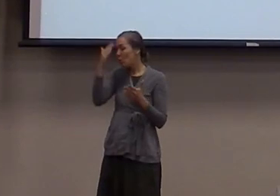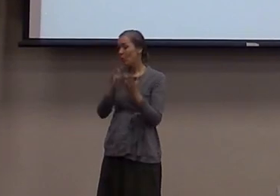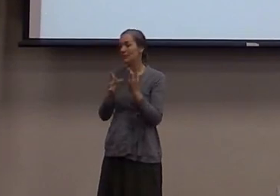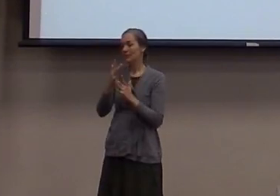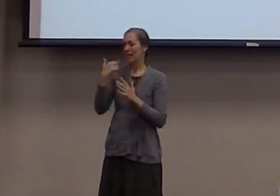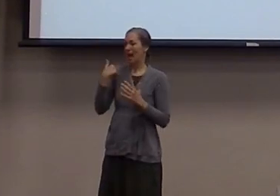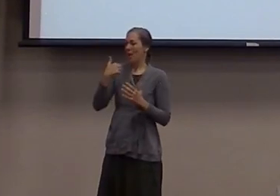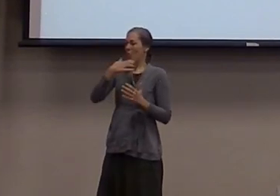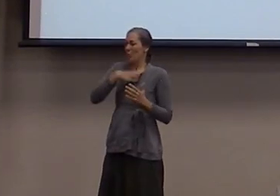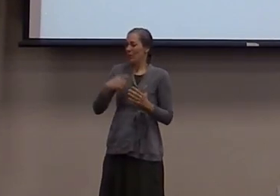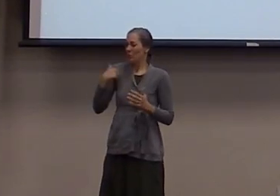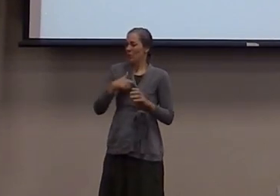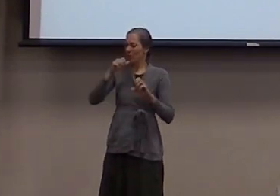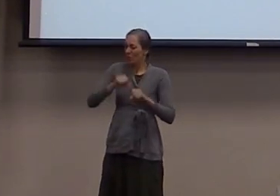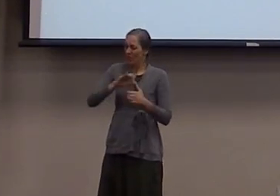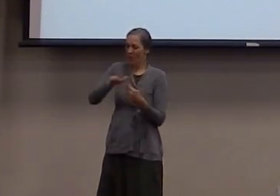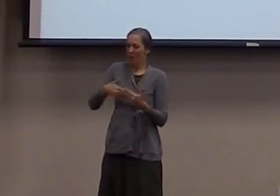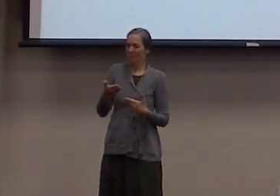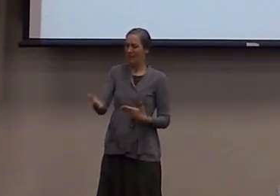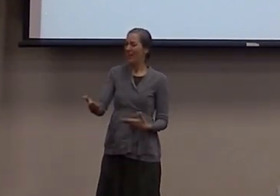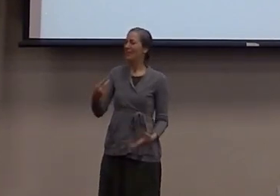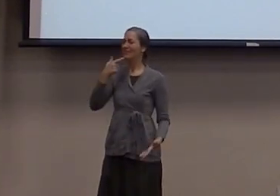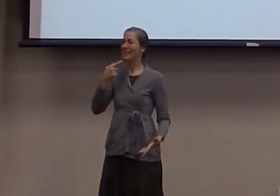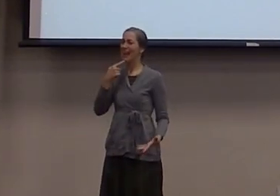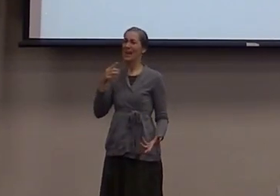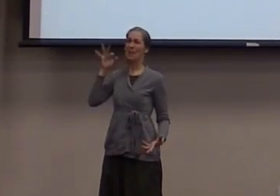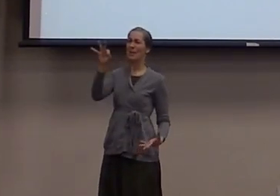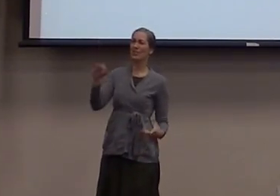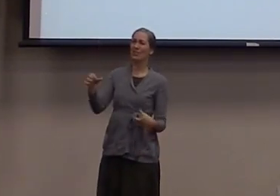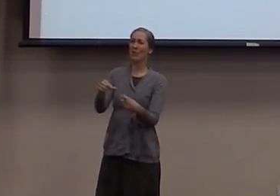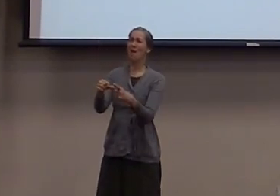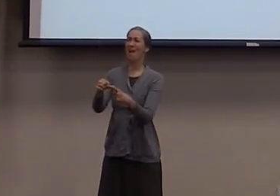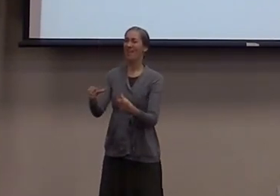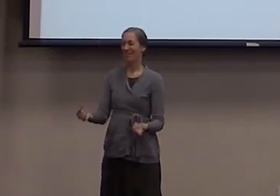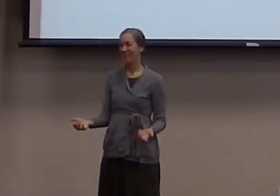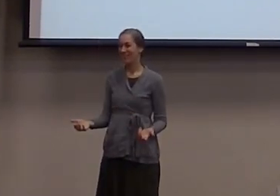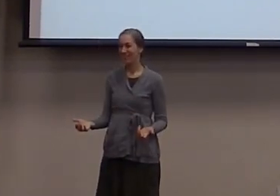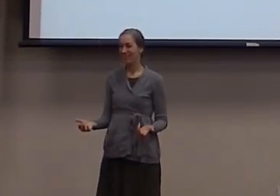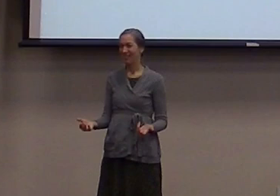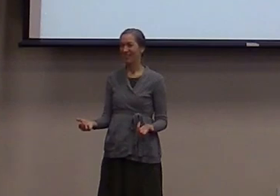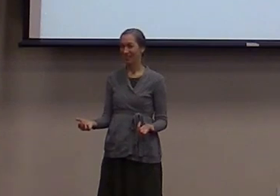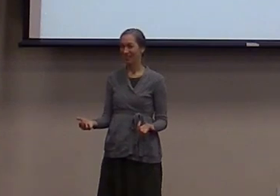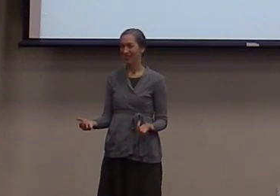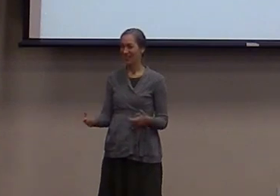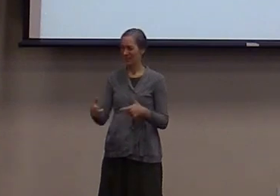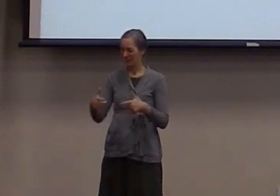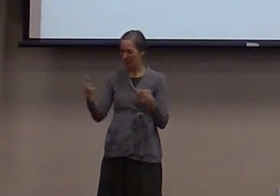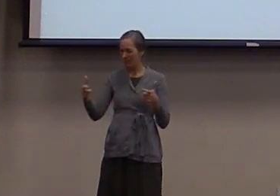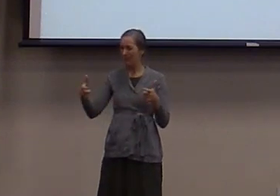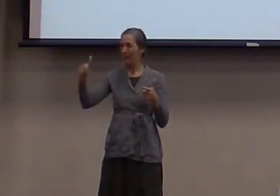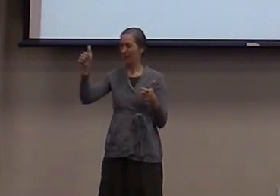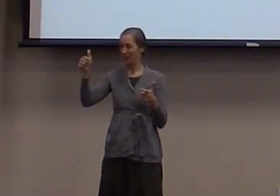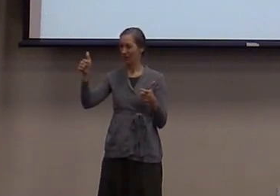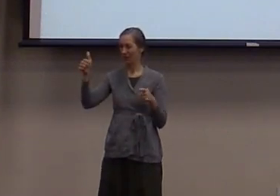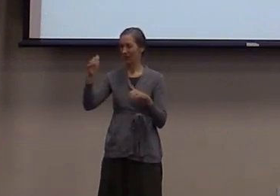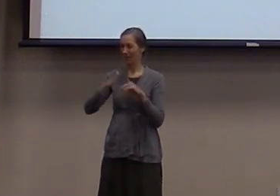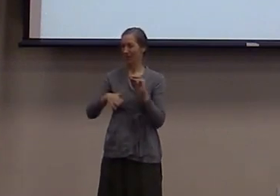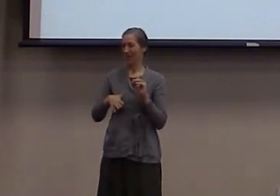to say, preach the word. Because it's something that's far bigger than